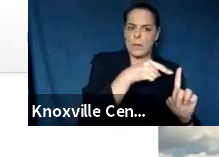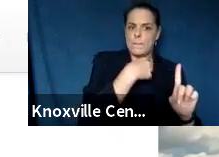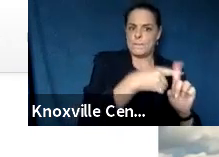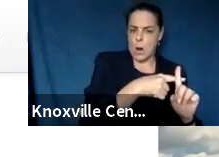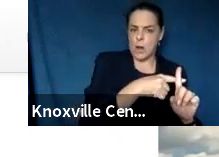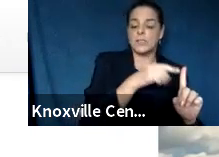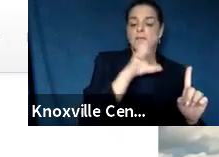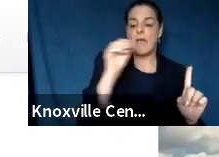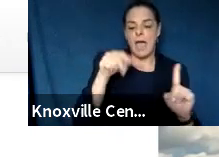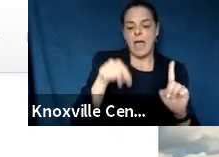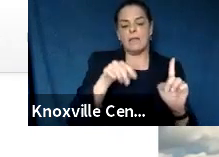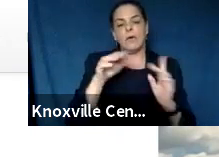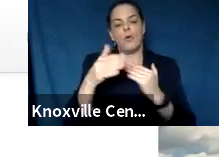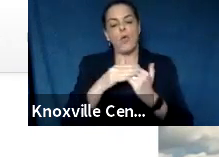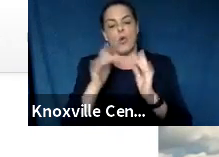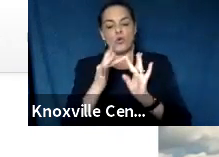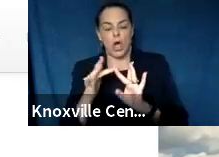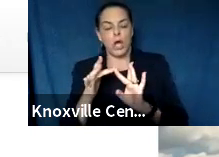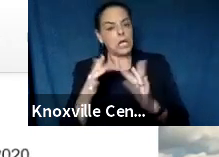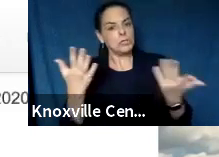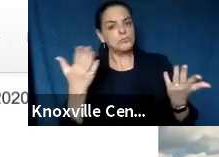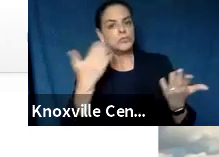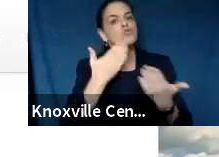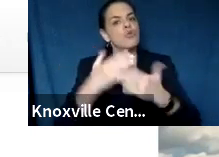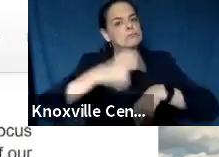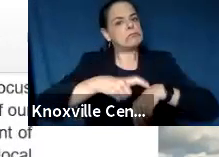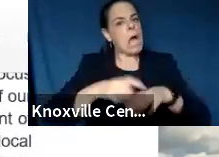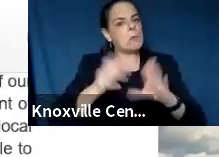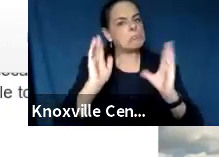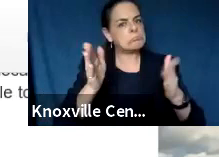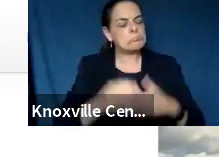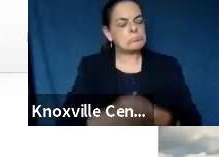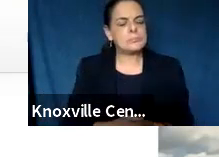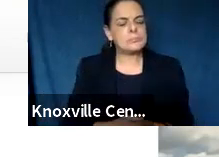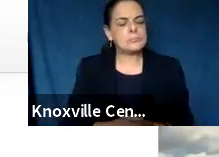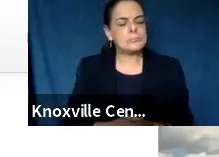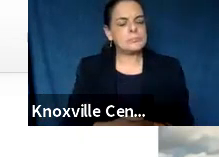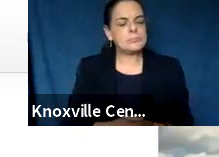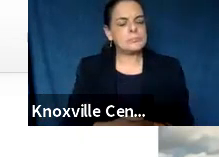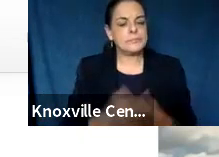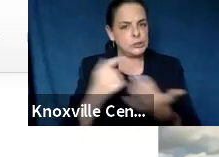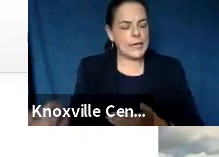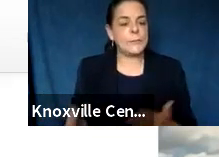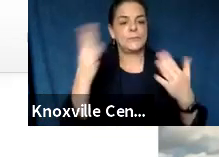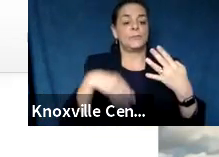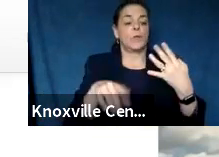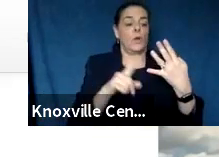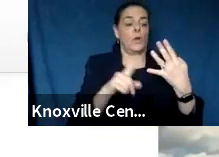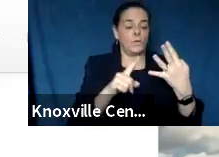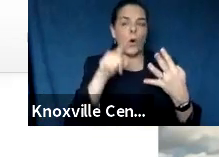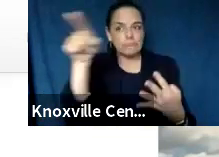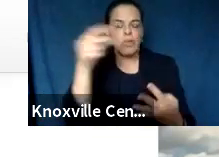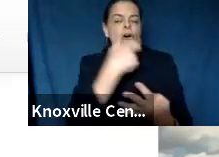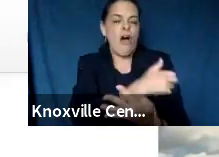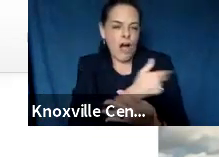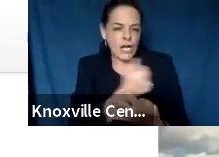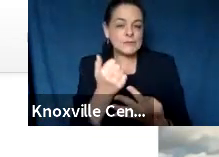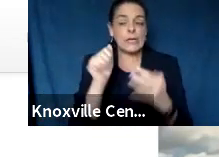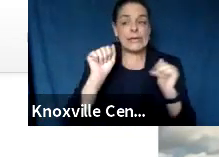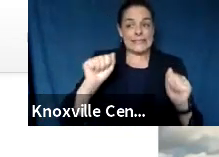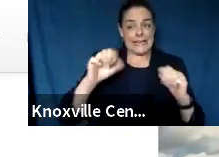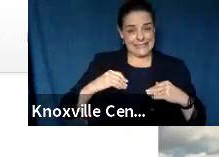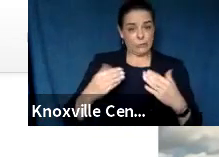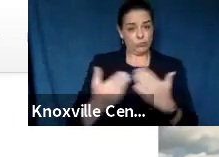time frame of this benchmark for this week. The fourth benchmark, healthcare system capabilities remain within current